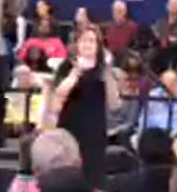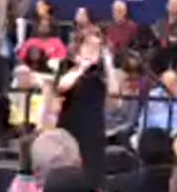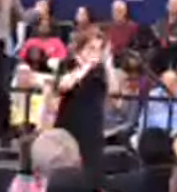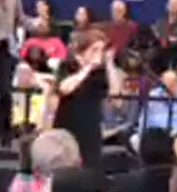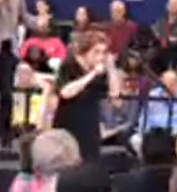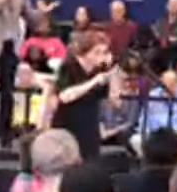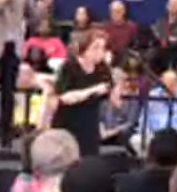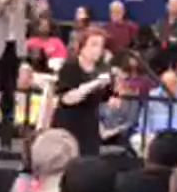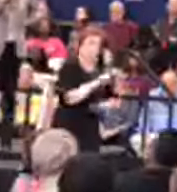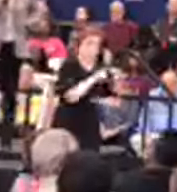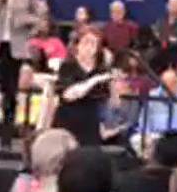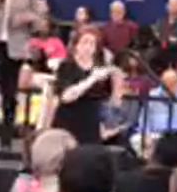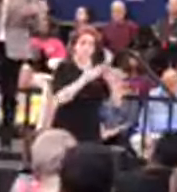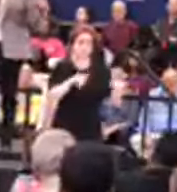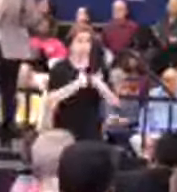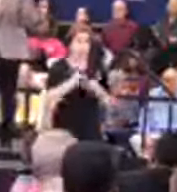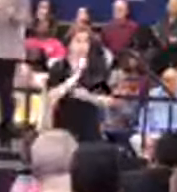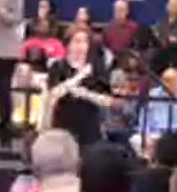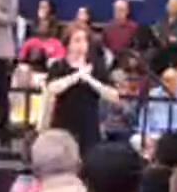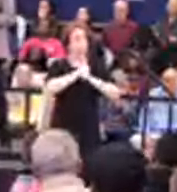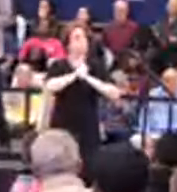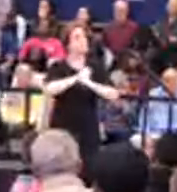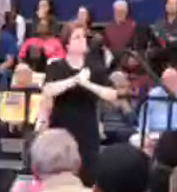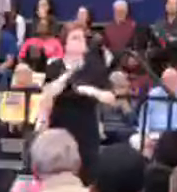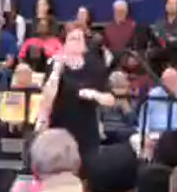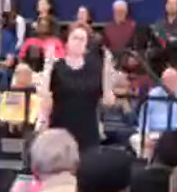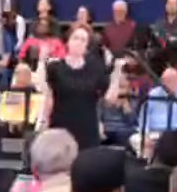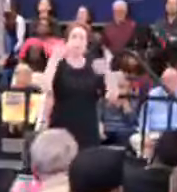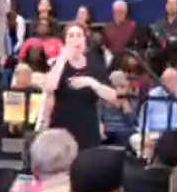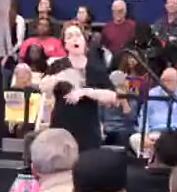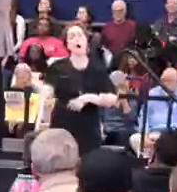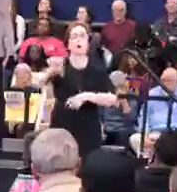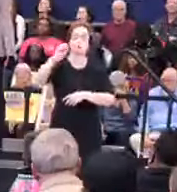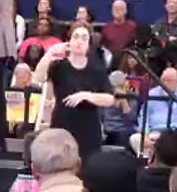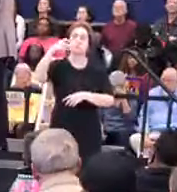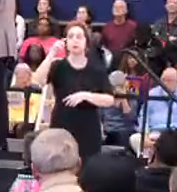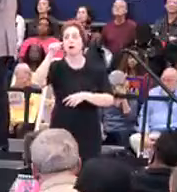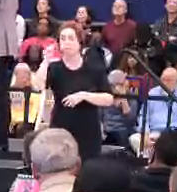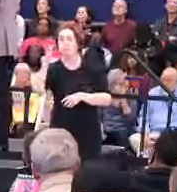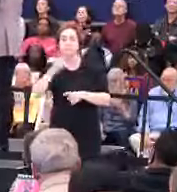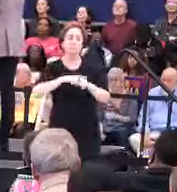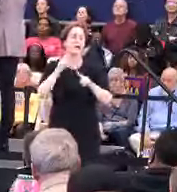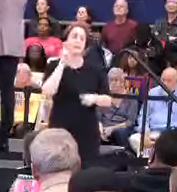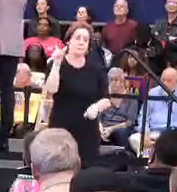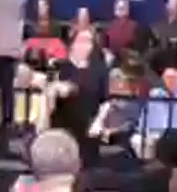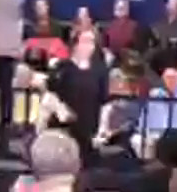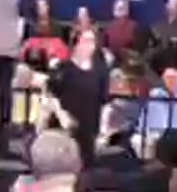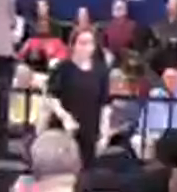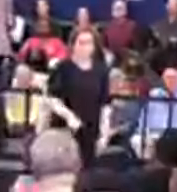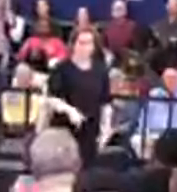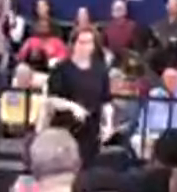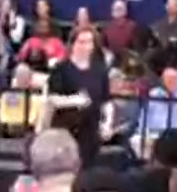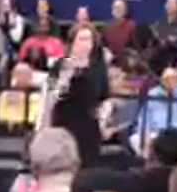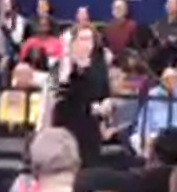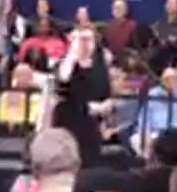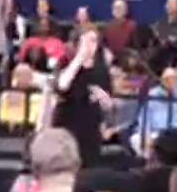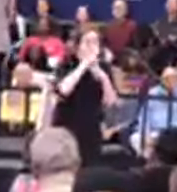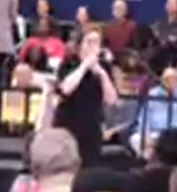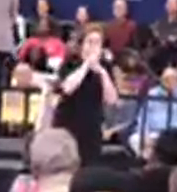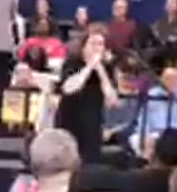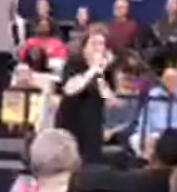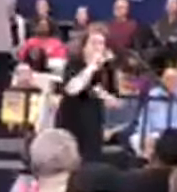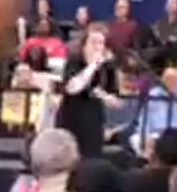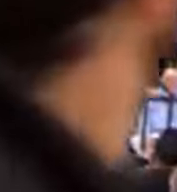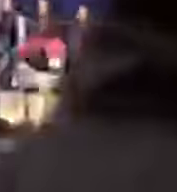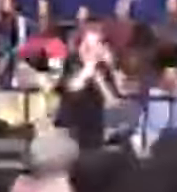the challenges to our national security and hotspots around the world. But you don't need to be in that classified setting to have witnessed what we